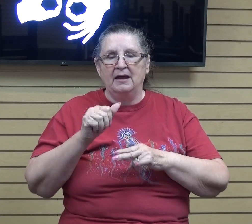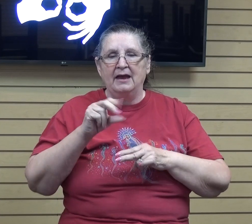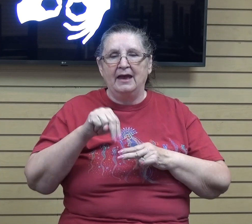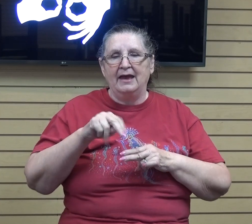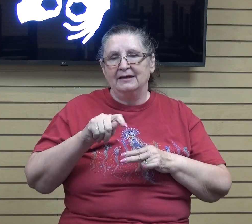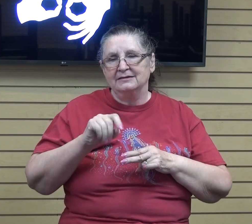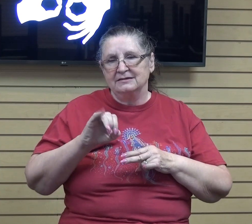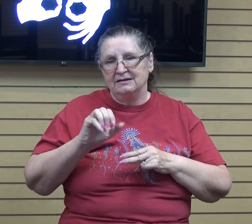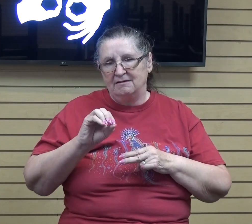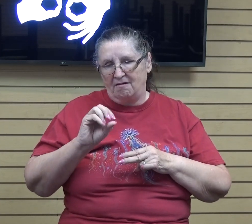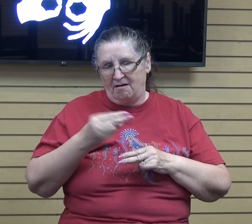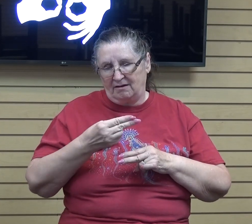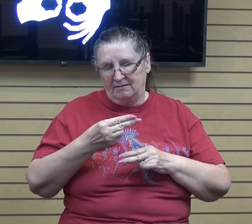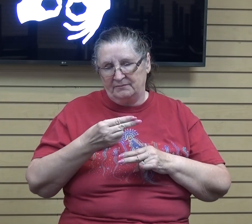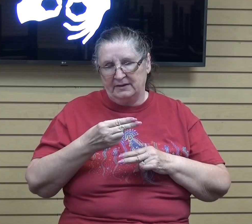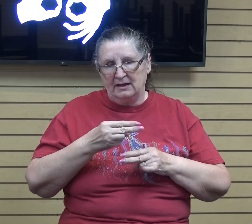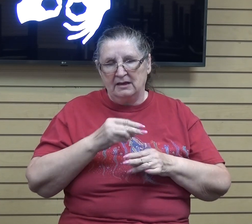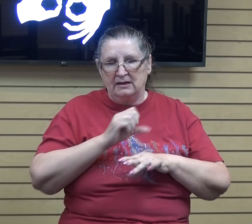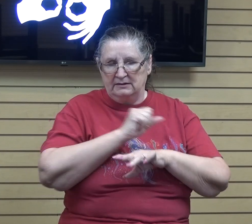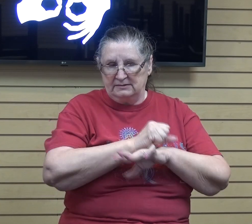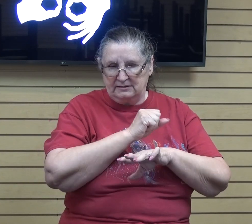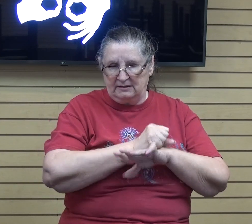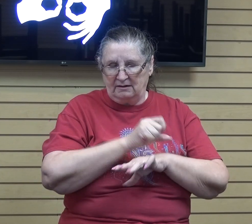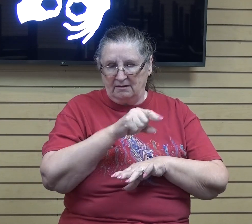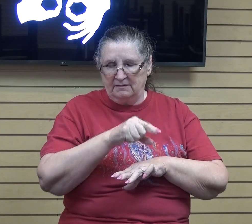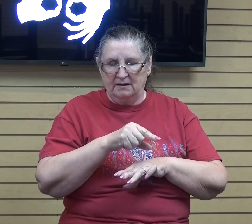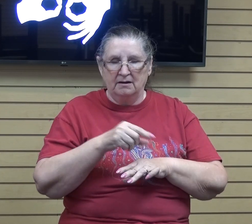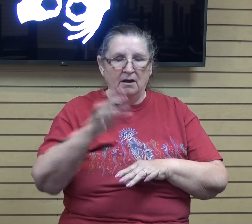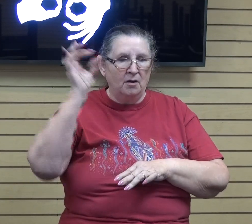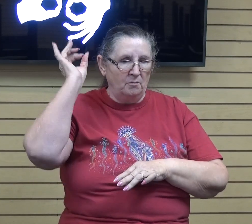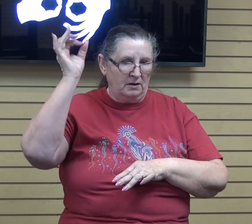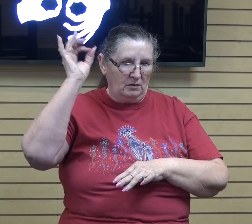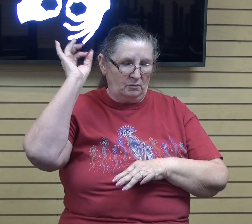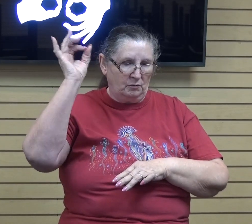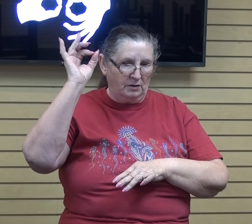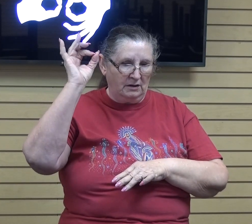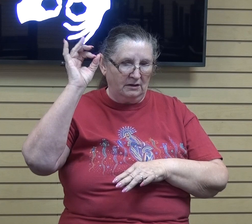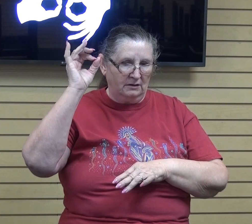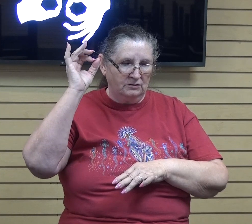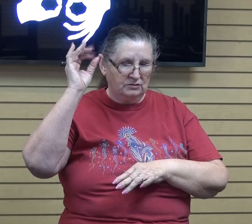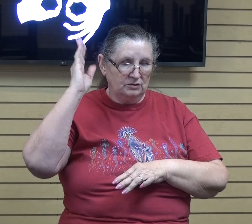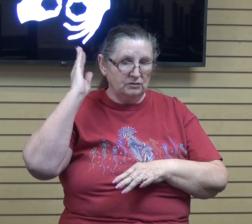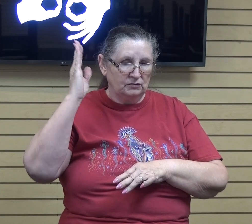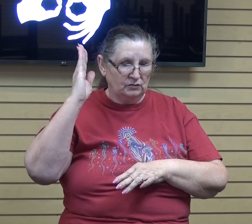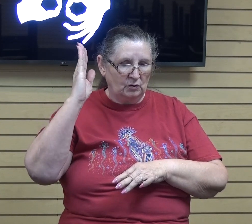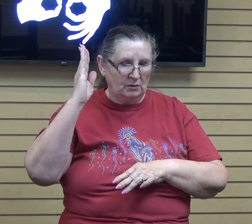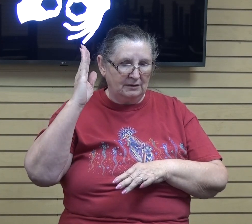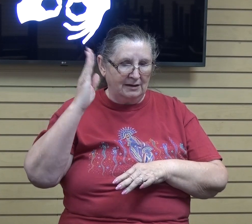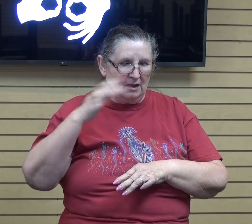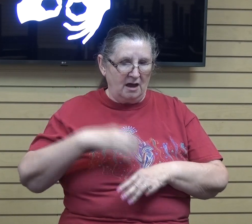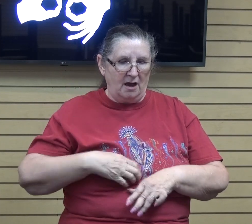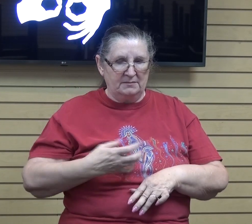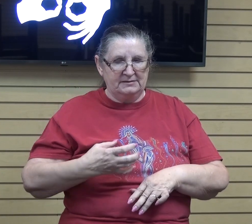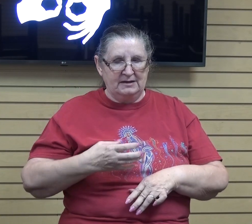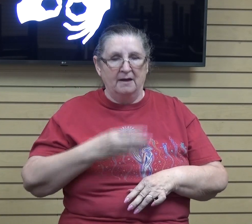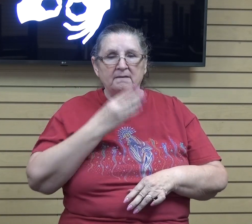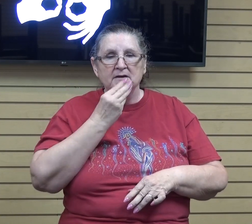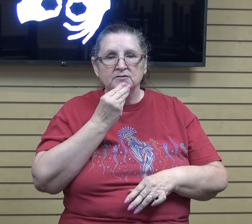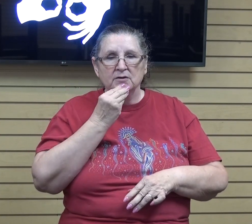synagogue, and Paul preached a sermon that, well, it really upset the Jews, but it brought many